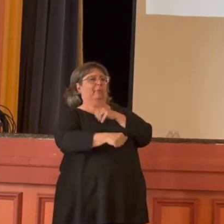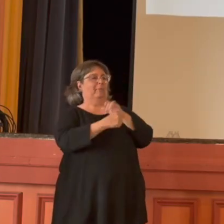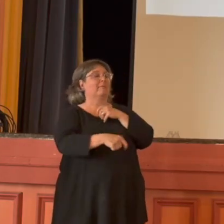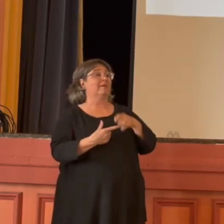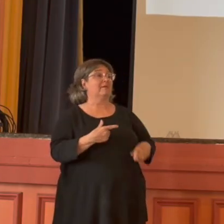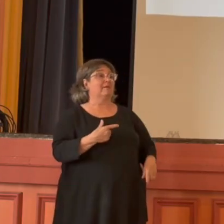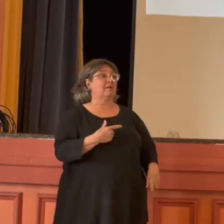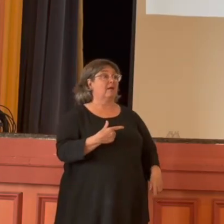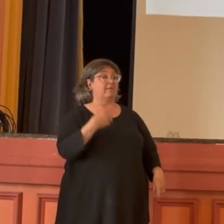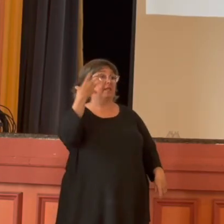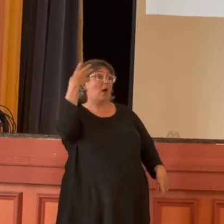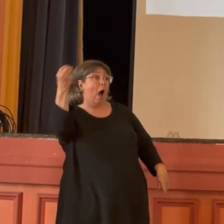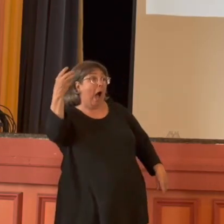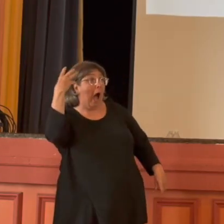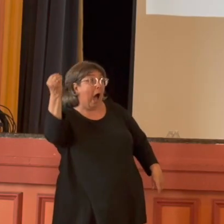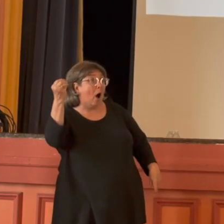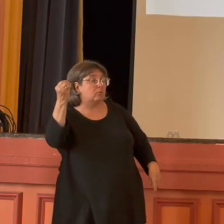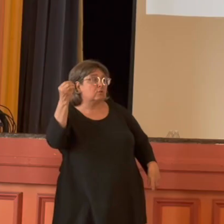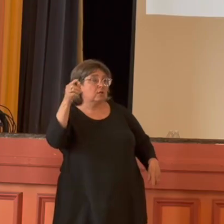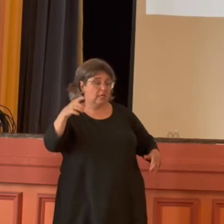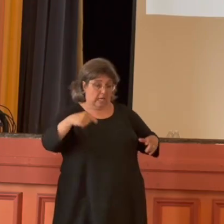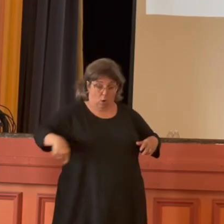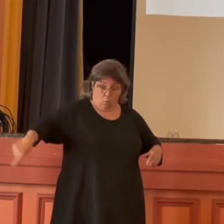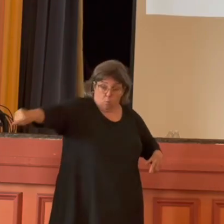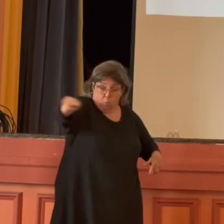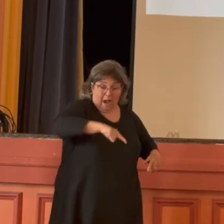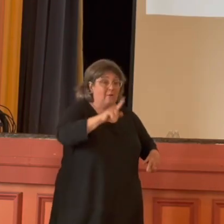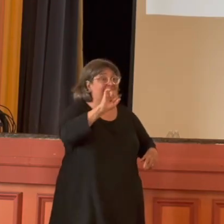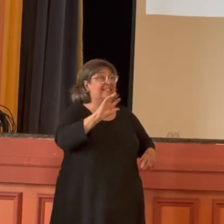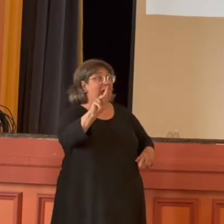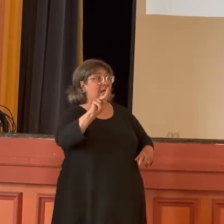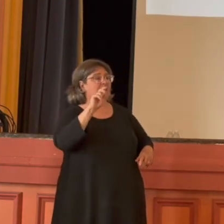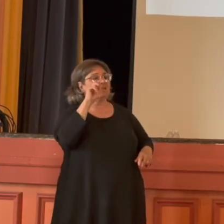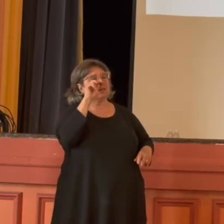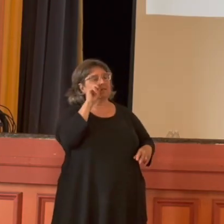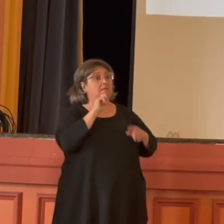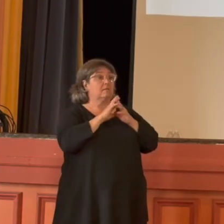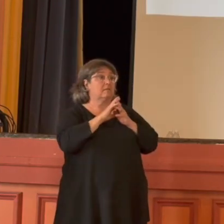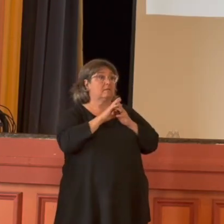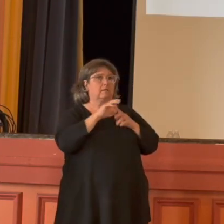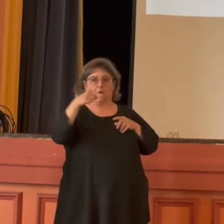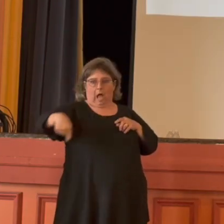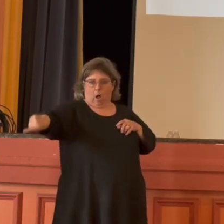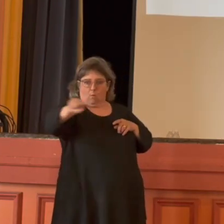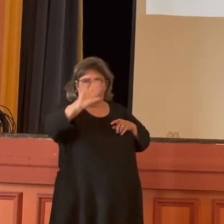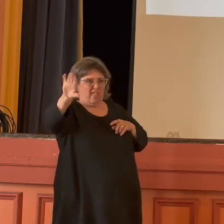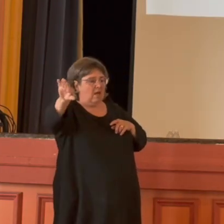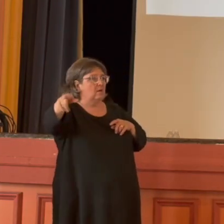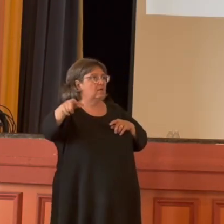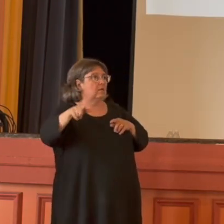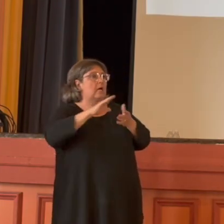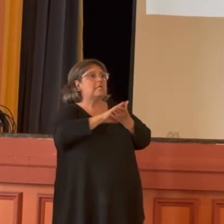They go out to the outer circular tanks, and out there they